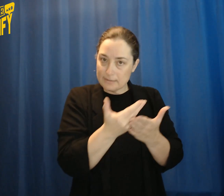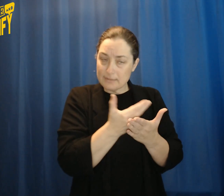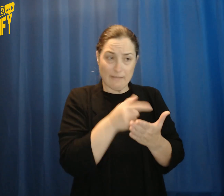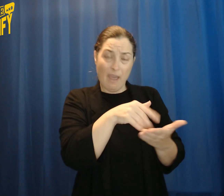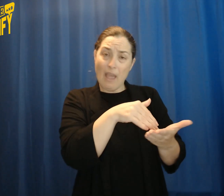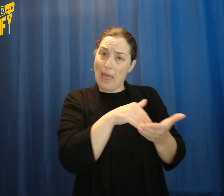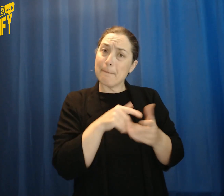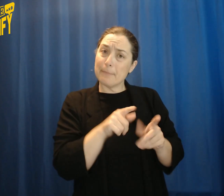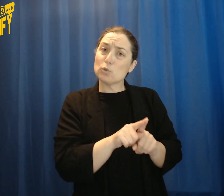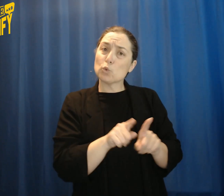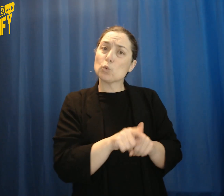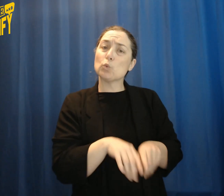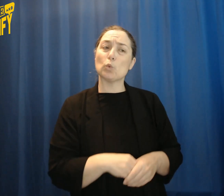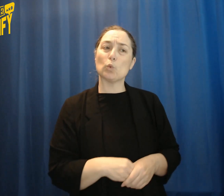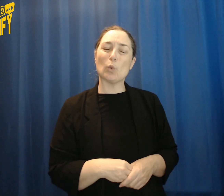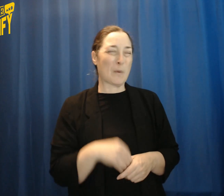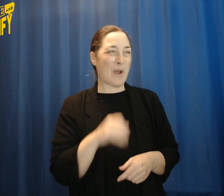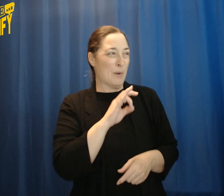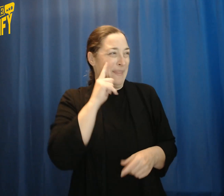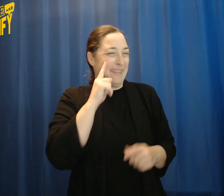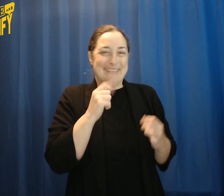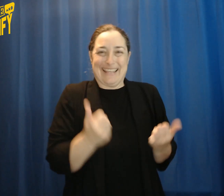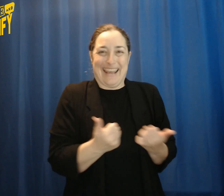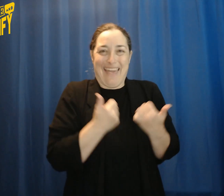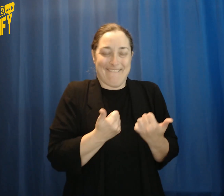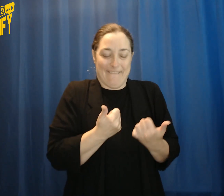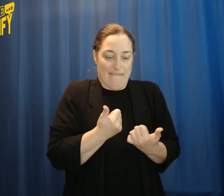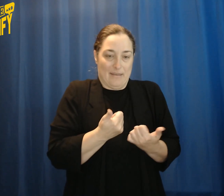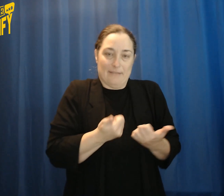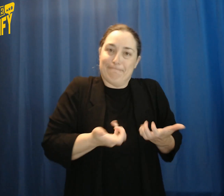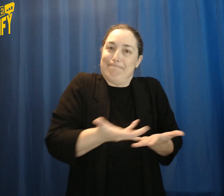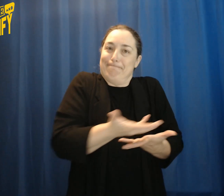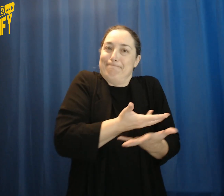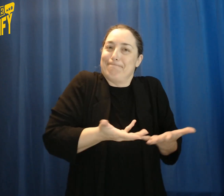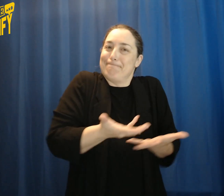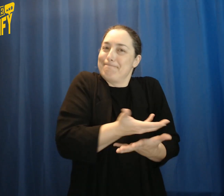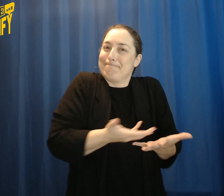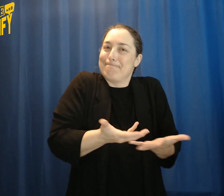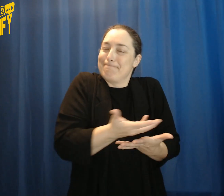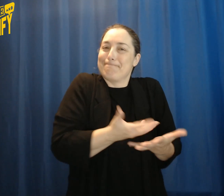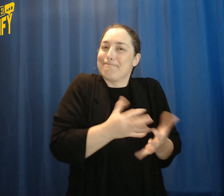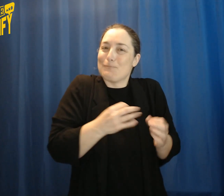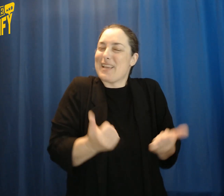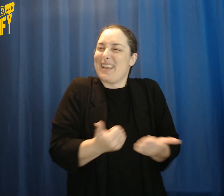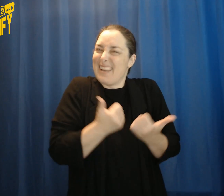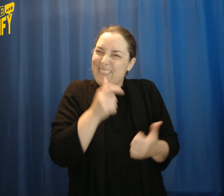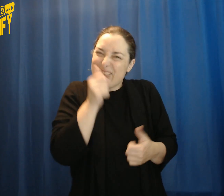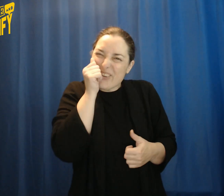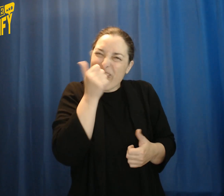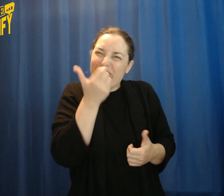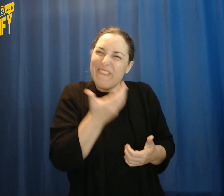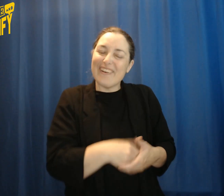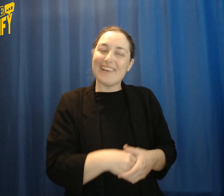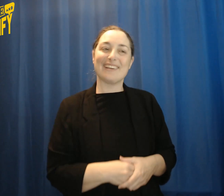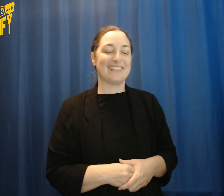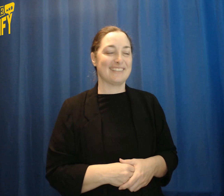think we do enough discussing amongst ourselves. That's sort of always dominated